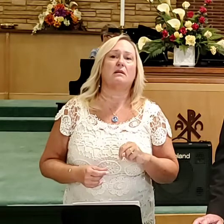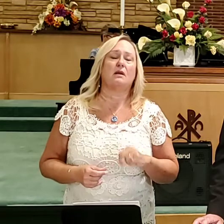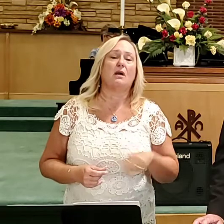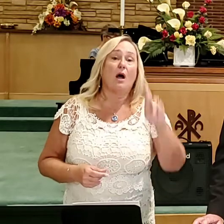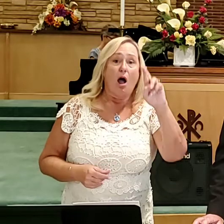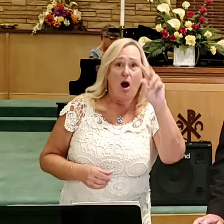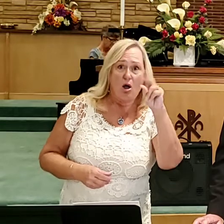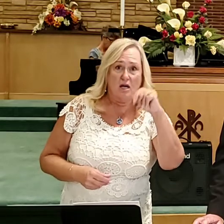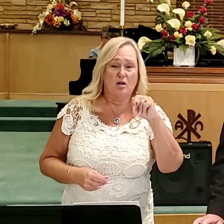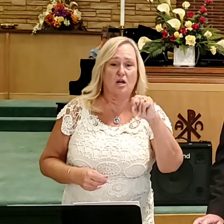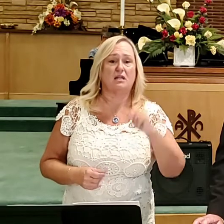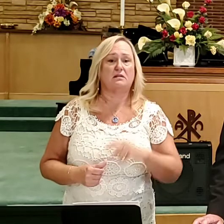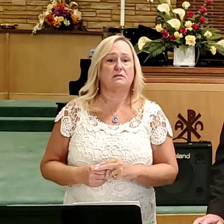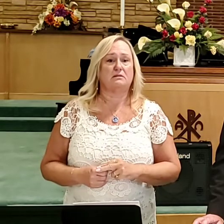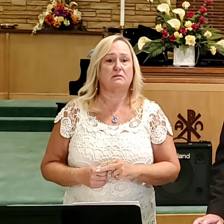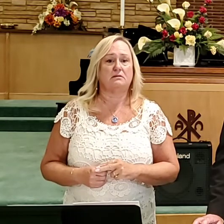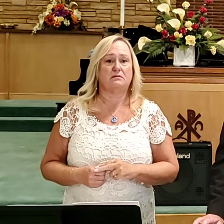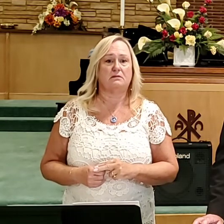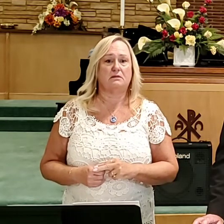with Ron.